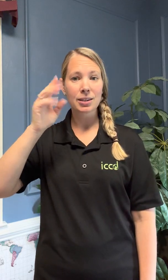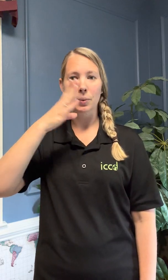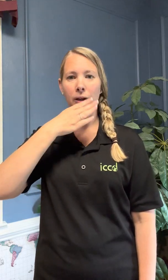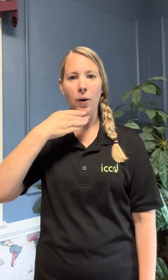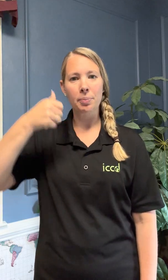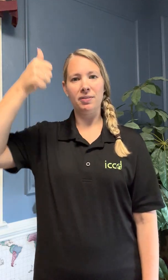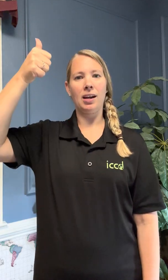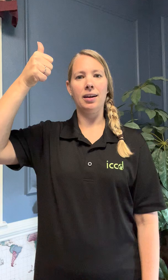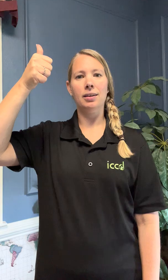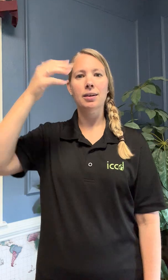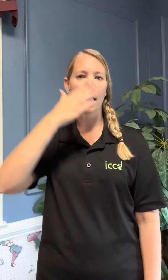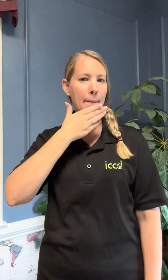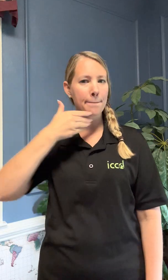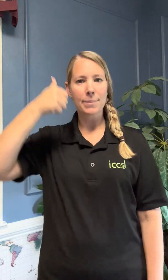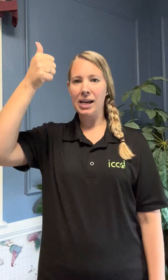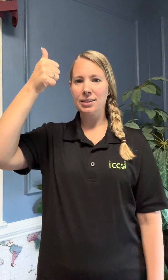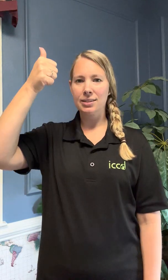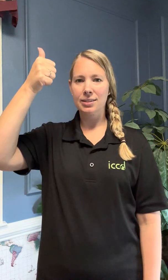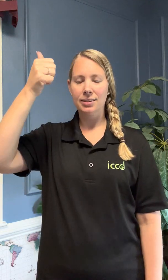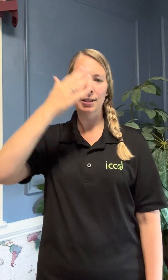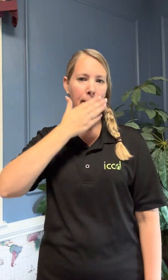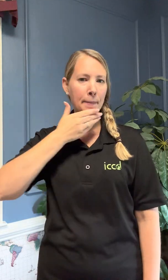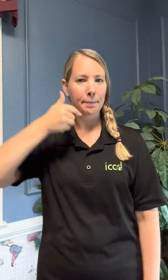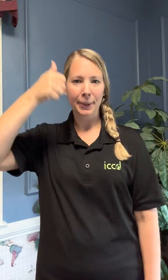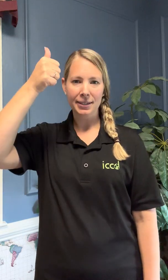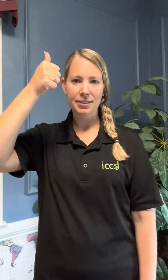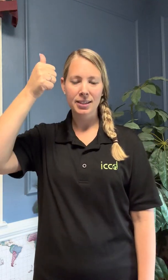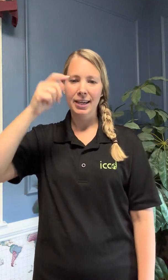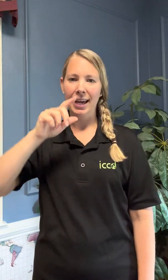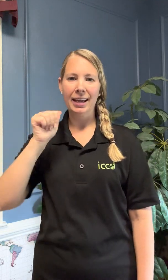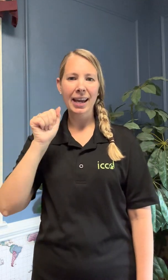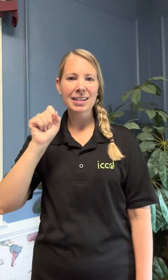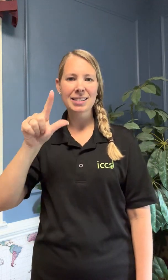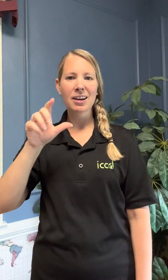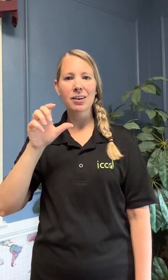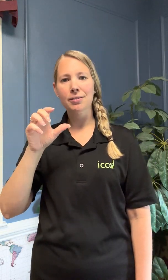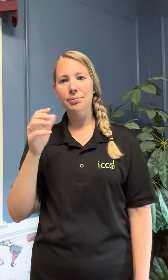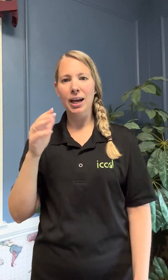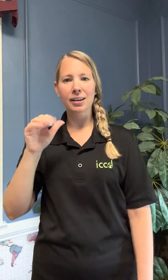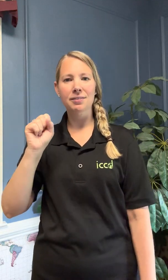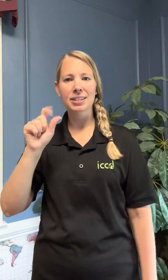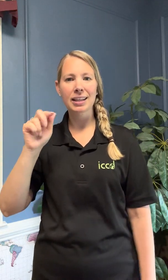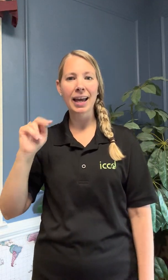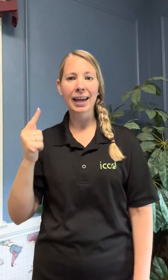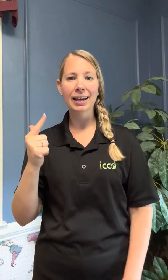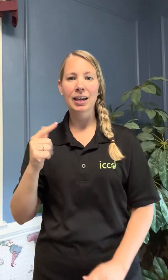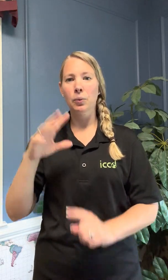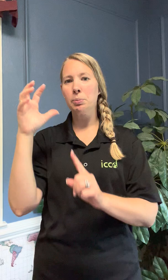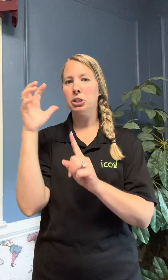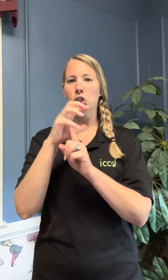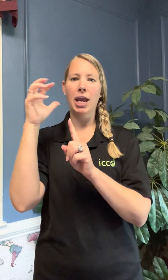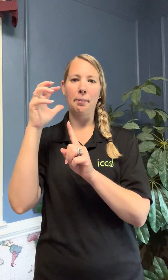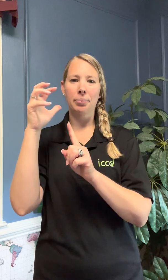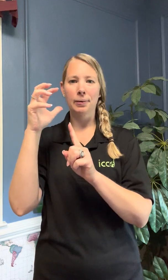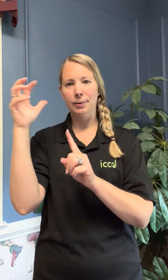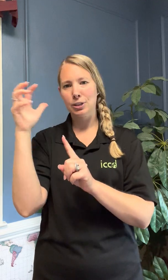we go up even higher. Best, best. And ASL kind of slang would be champ,